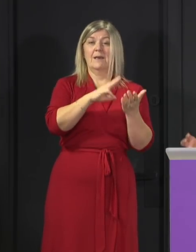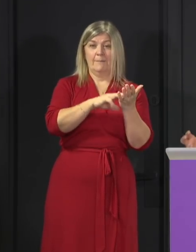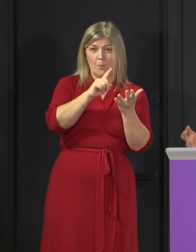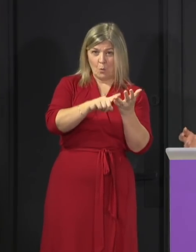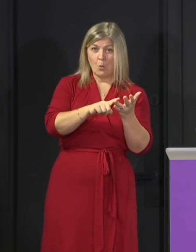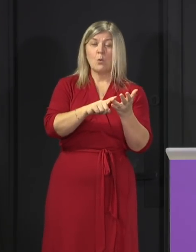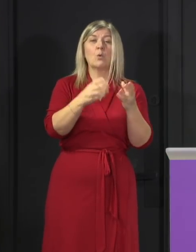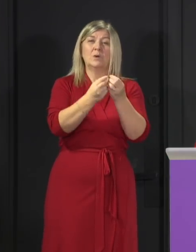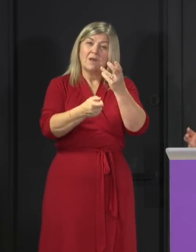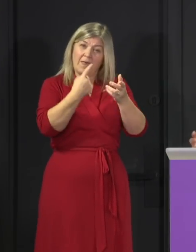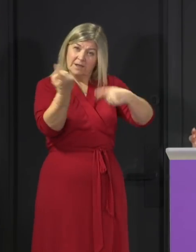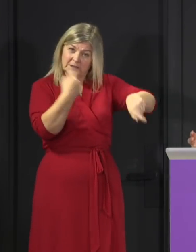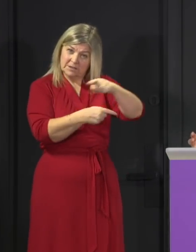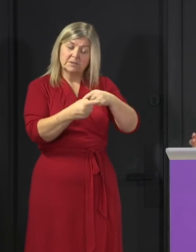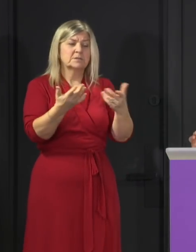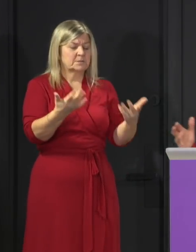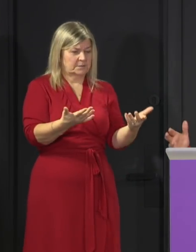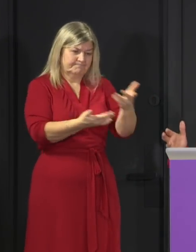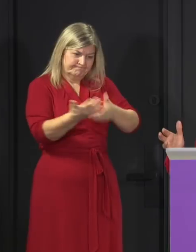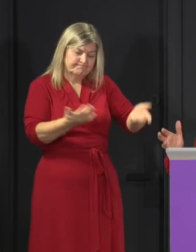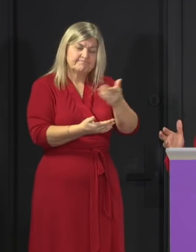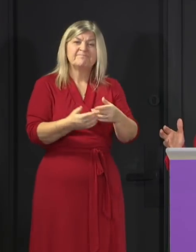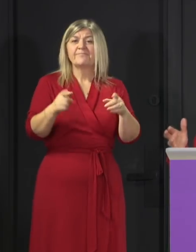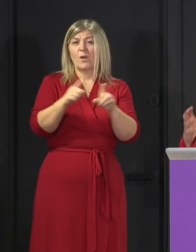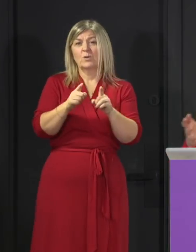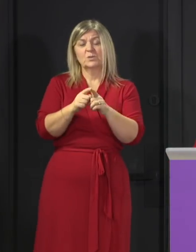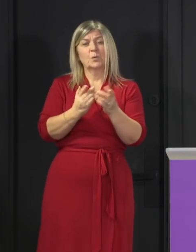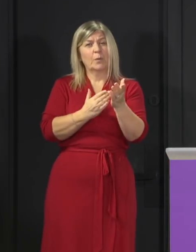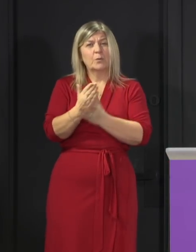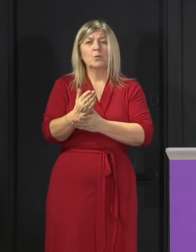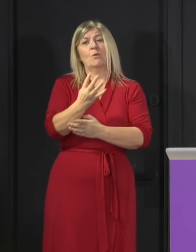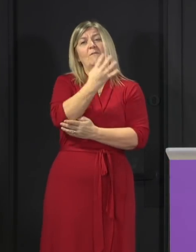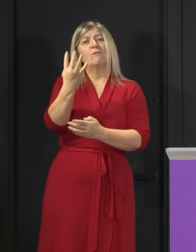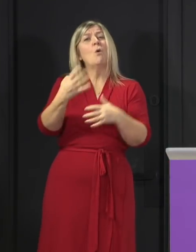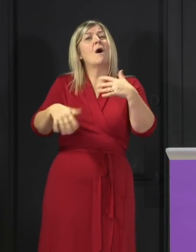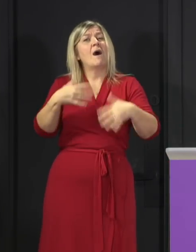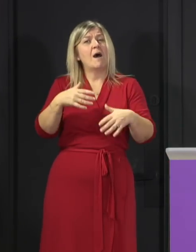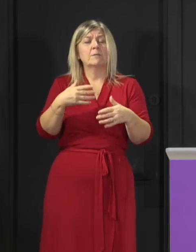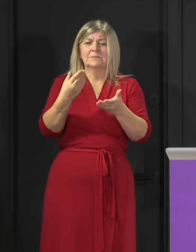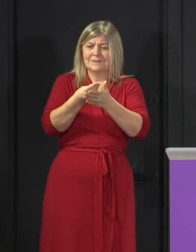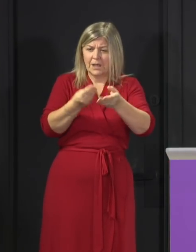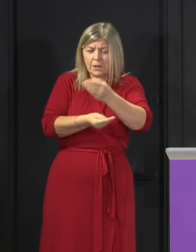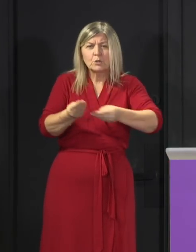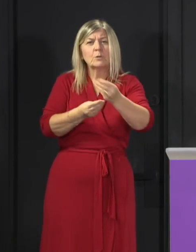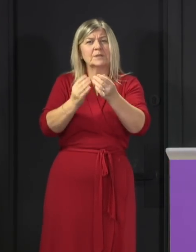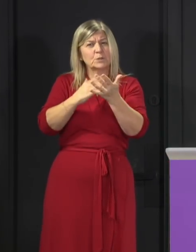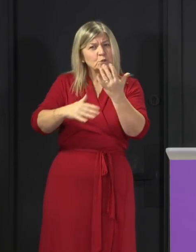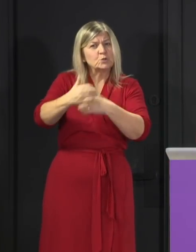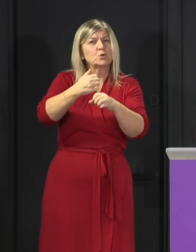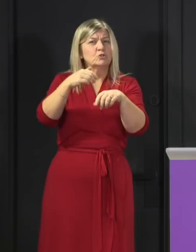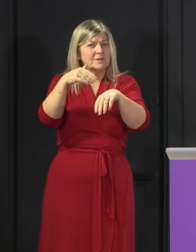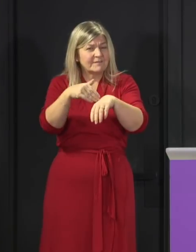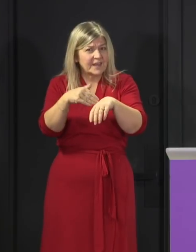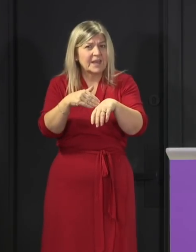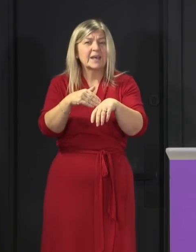4 harms analysis with other senior officials to look at the economic and social impact of any restrictions that we're considering putting in place.